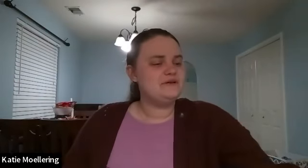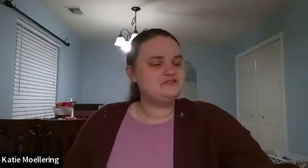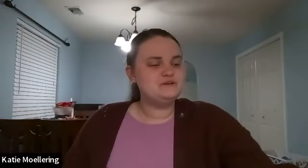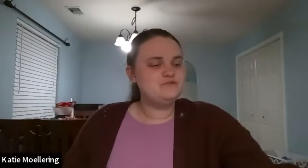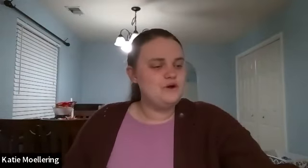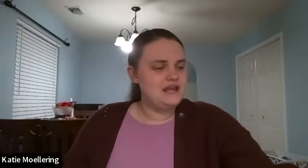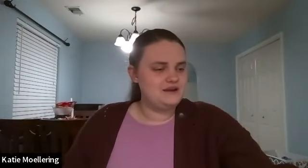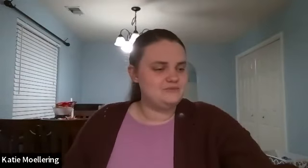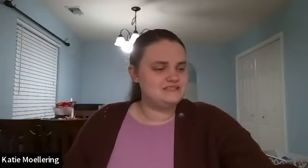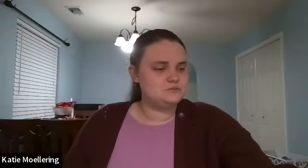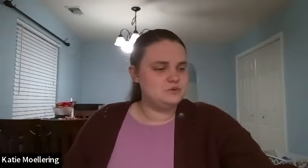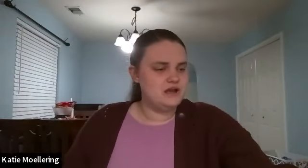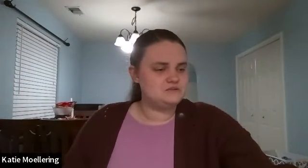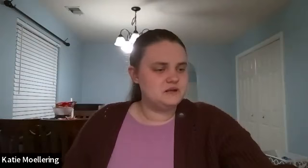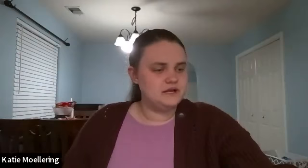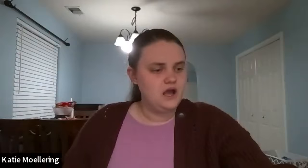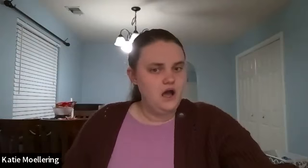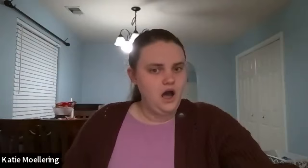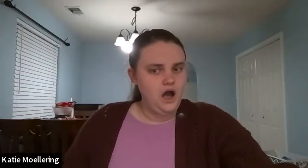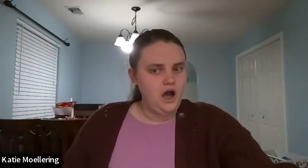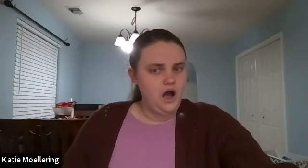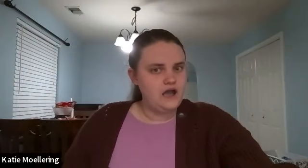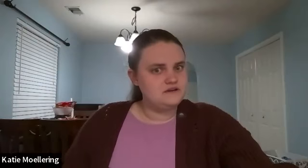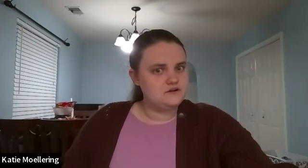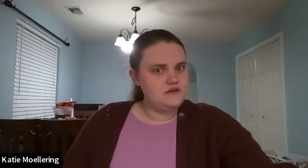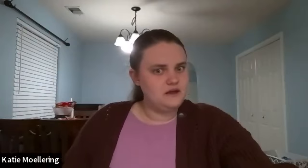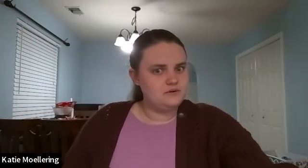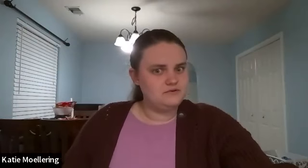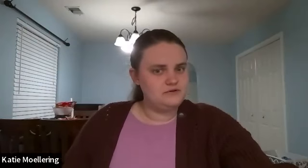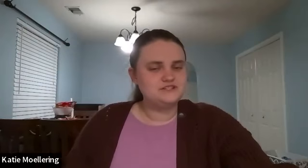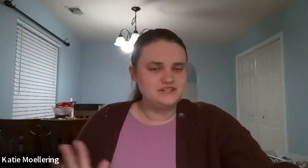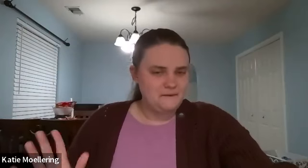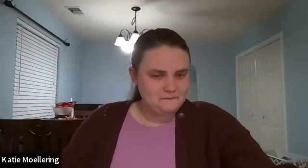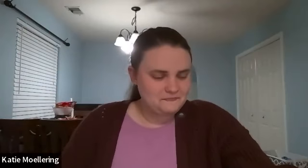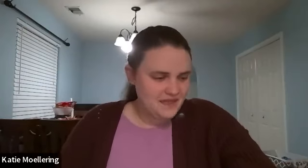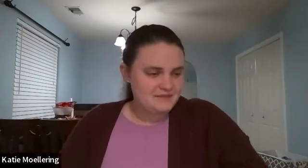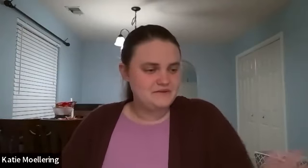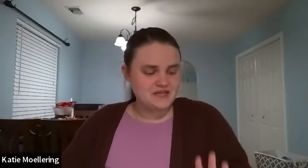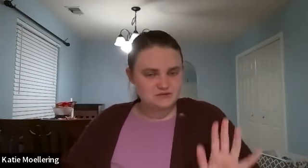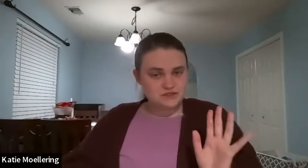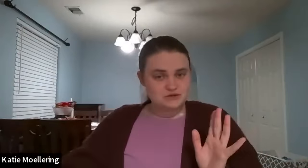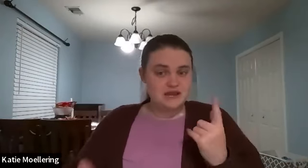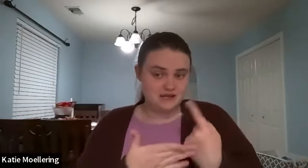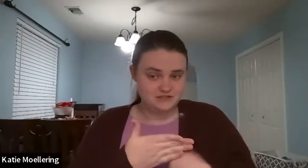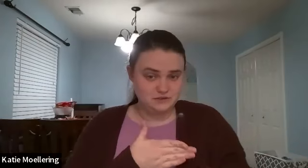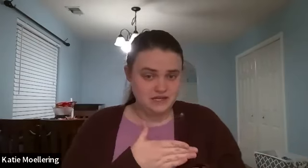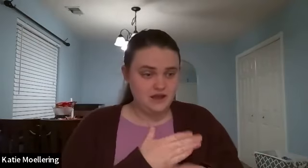there's always one animal that someone will ask me, and I'm like, oh, I've never gotten that one before. So, but that's what we'll do next week.